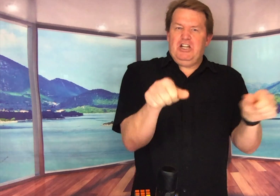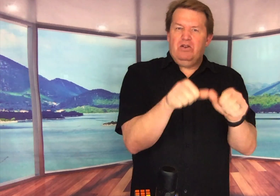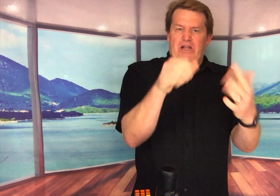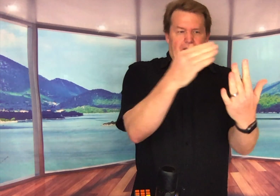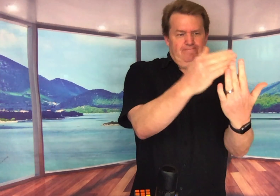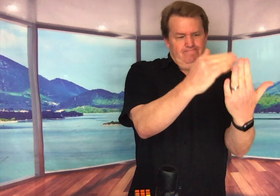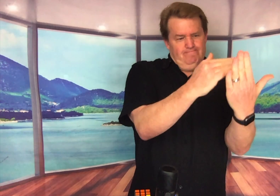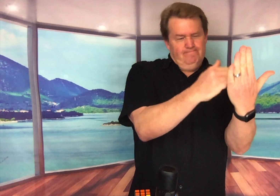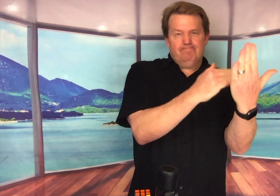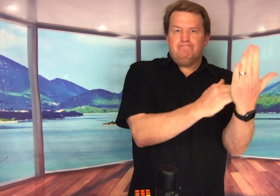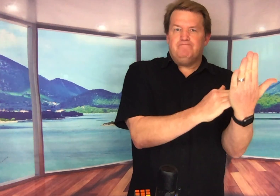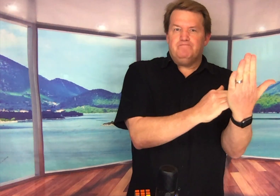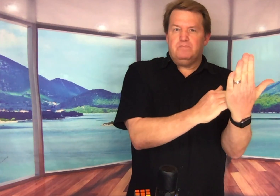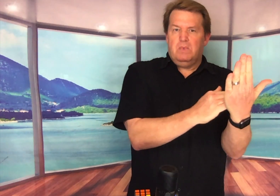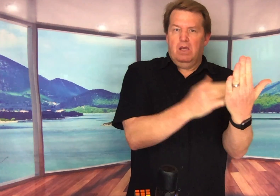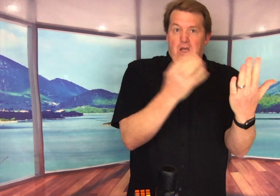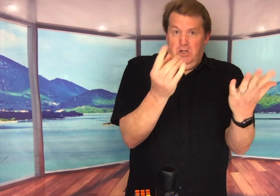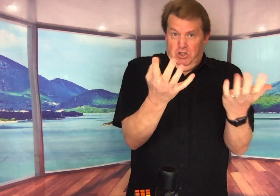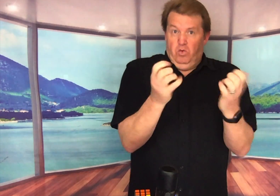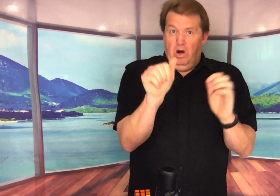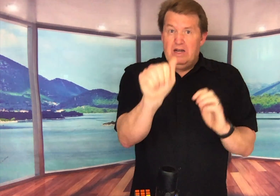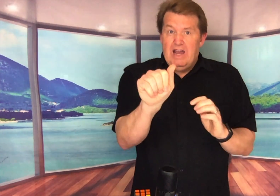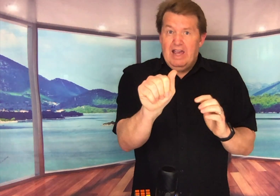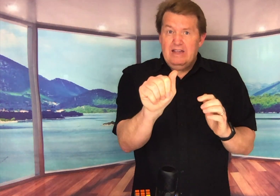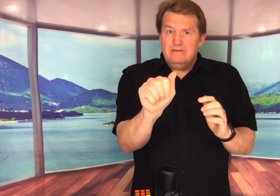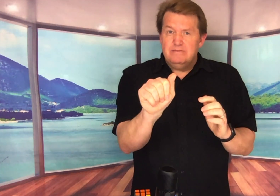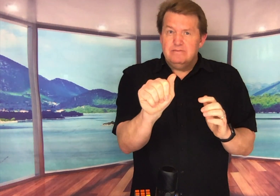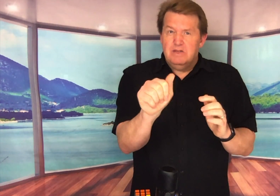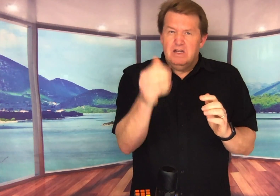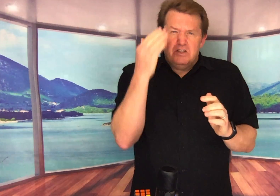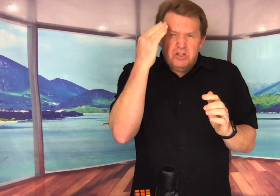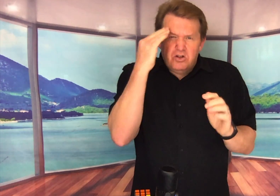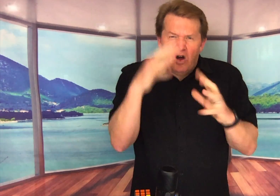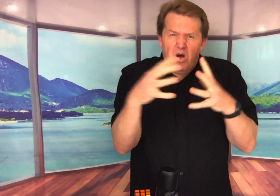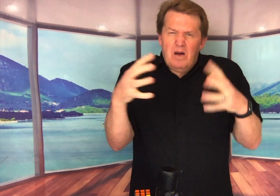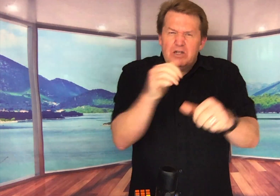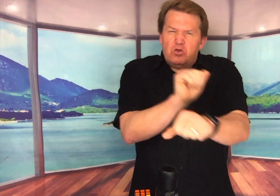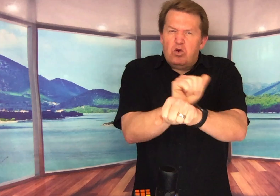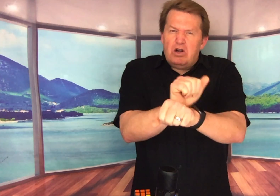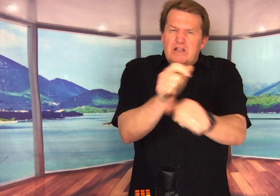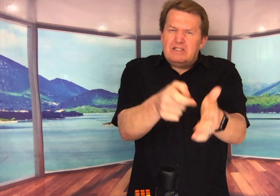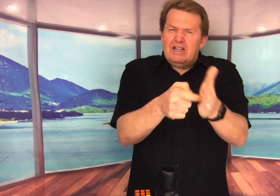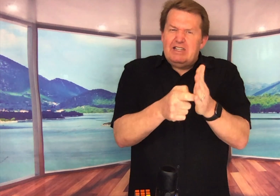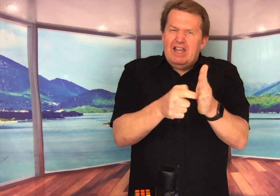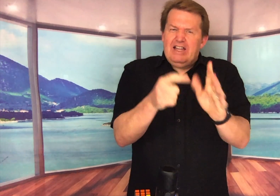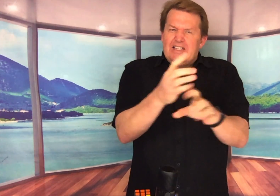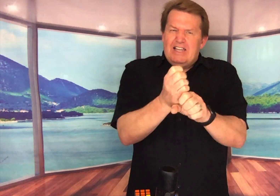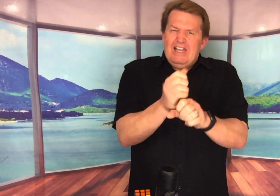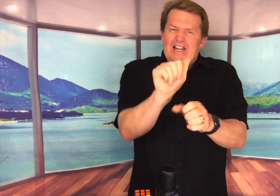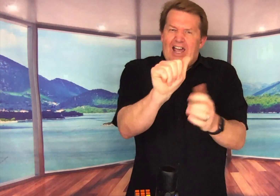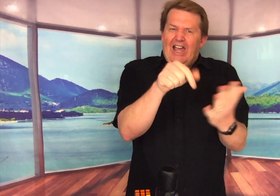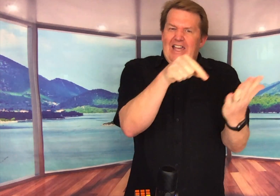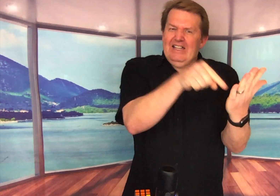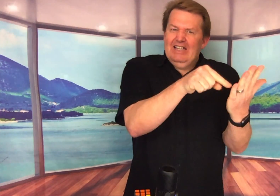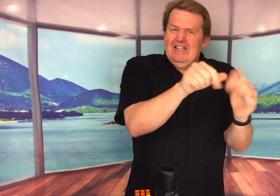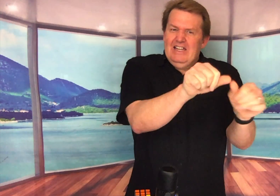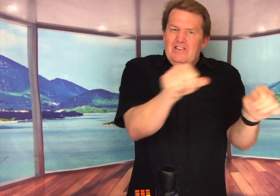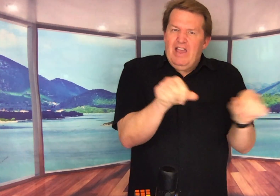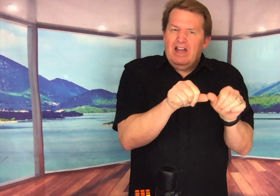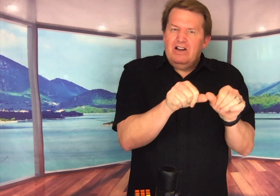area? Do you want an A? Do you know how much work it's going to take to get an A in that area?